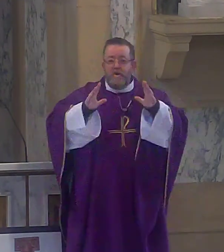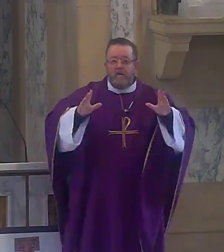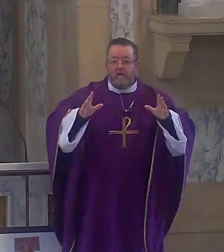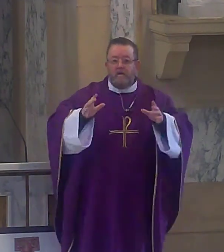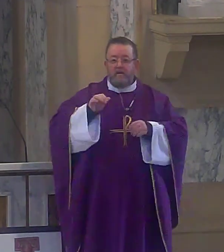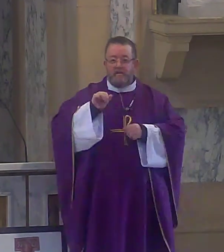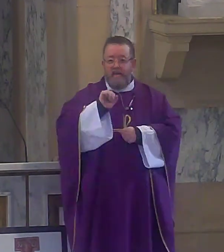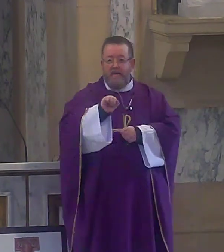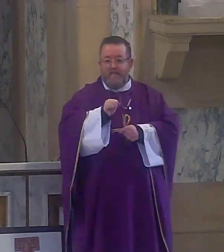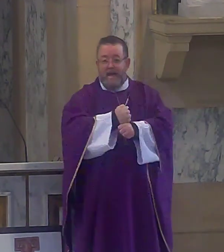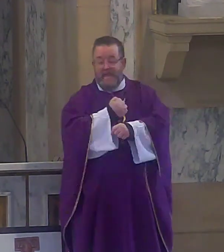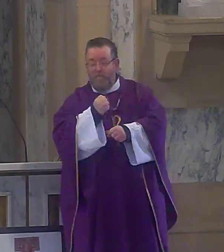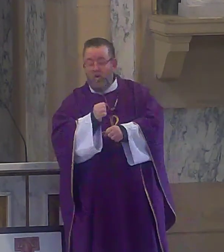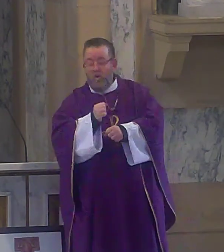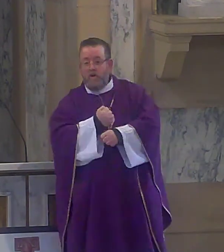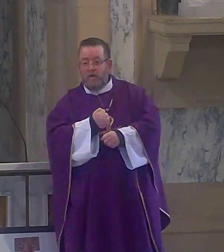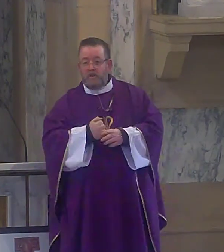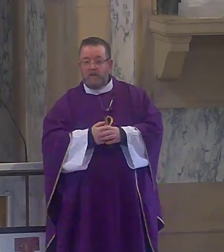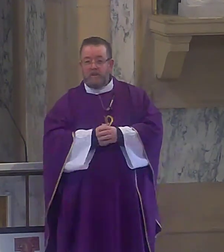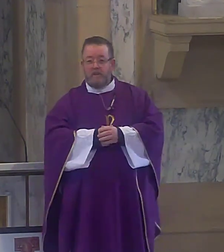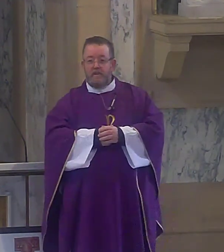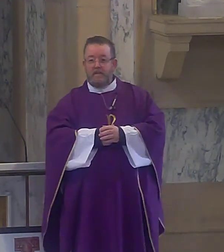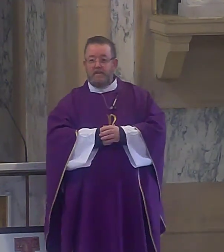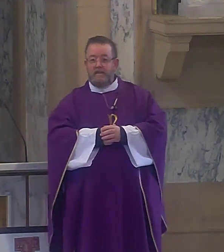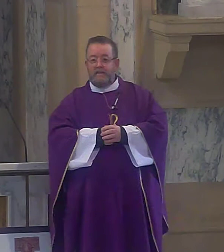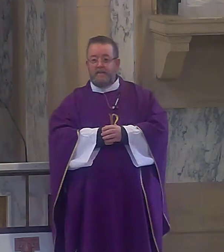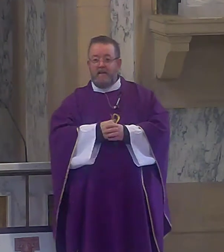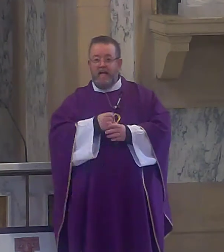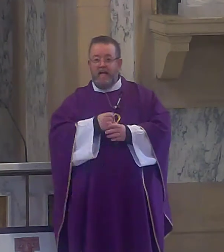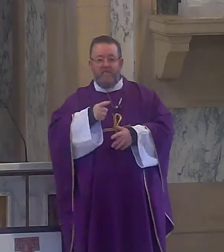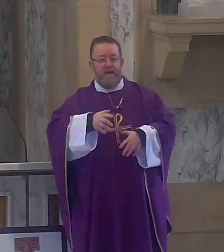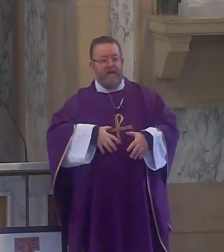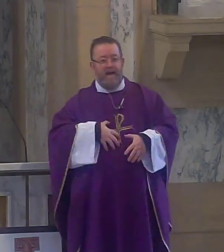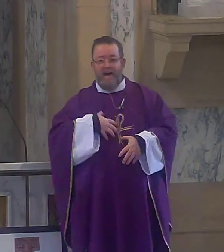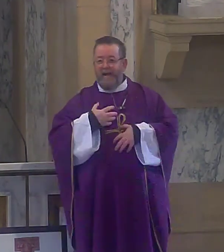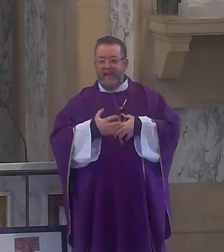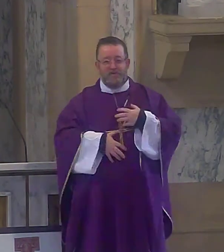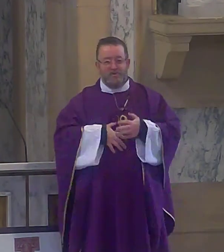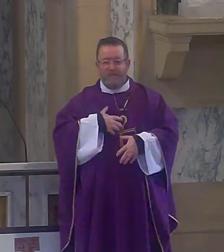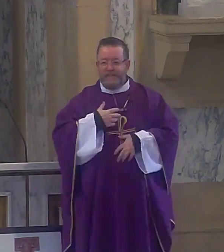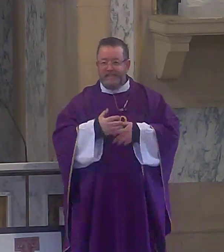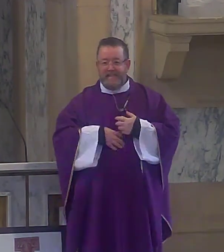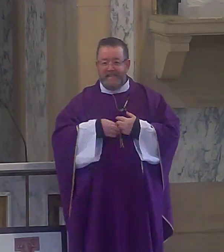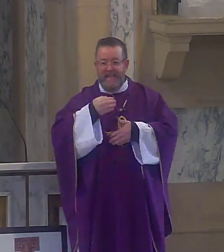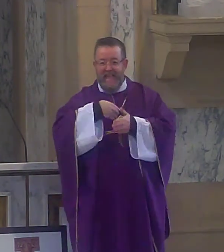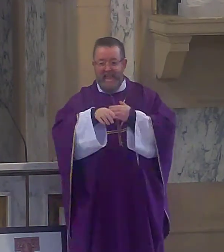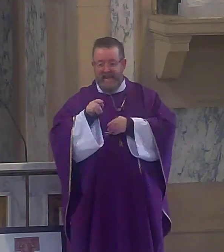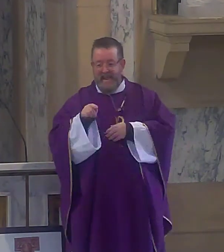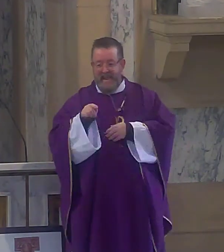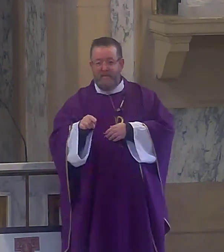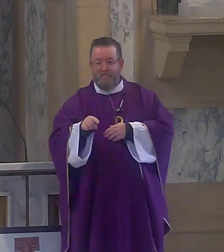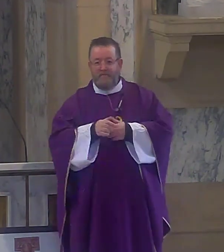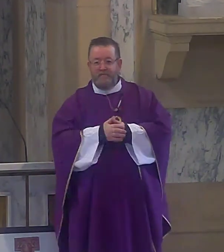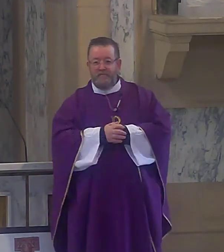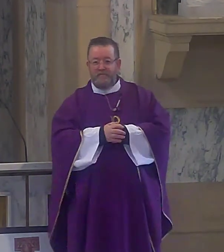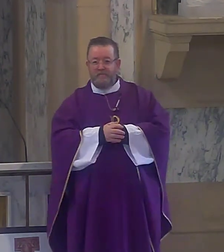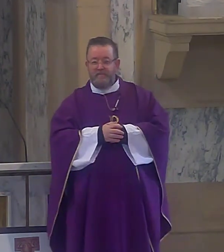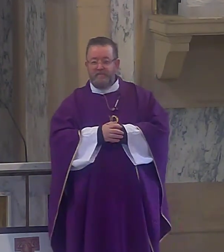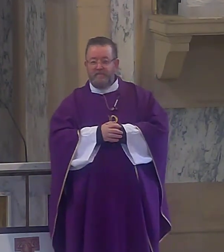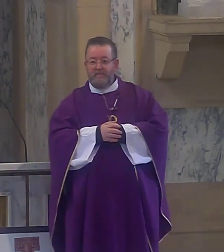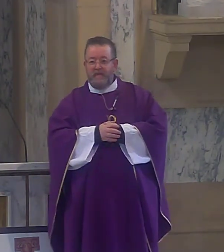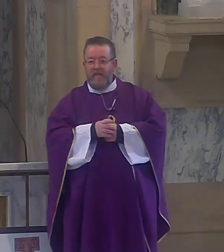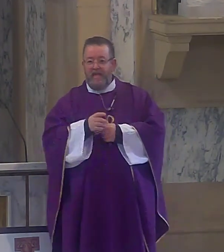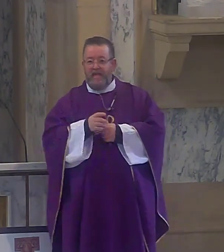miracles that he works and they are interested in him